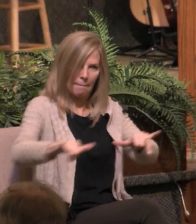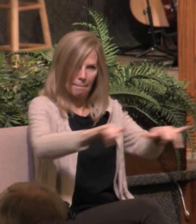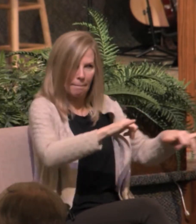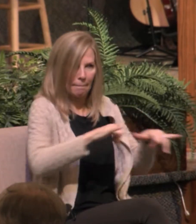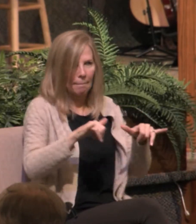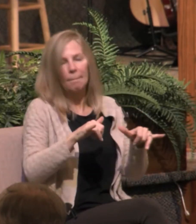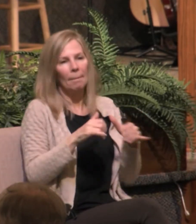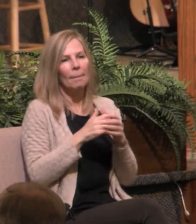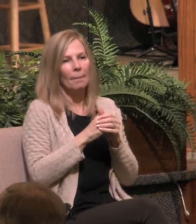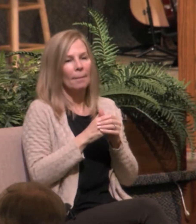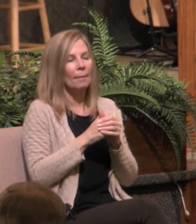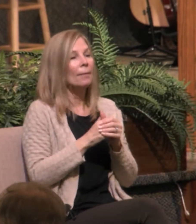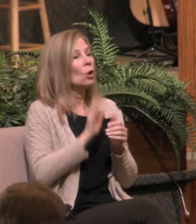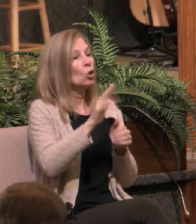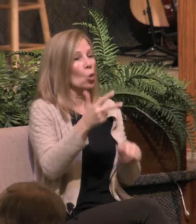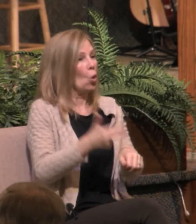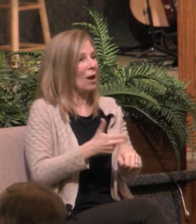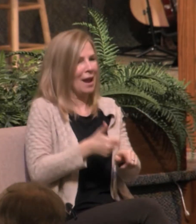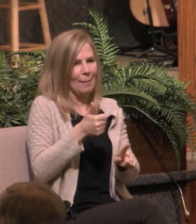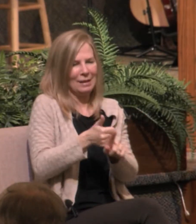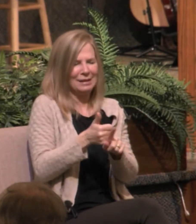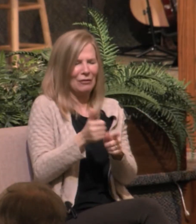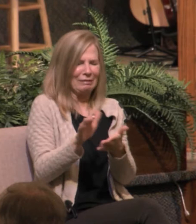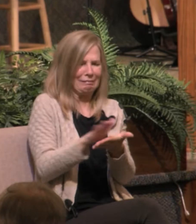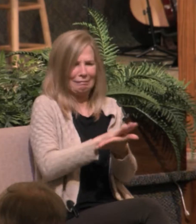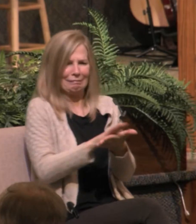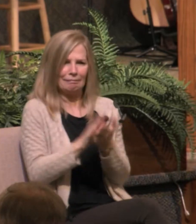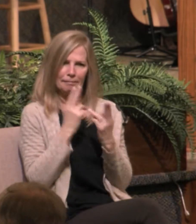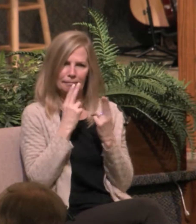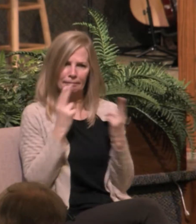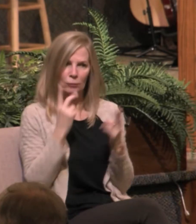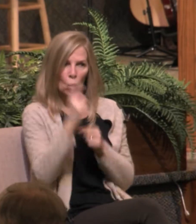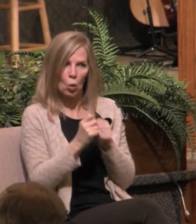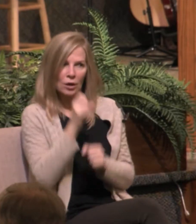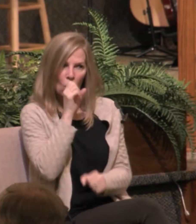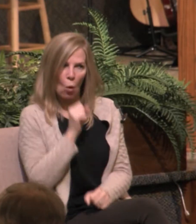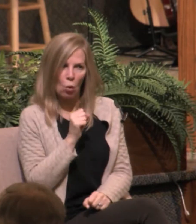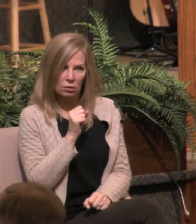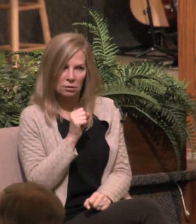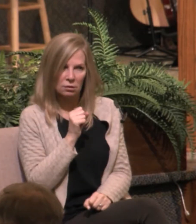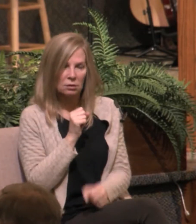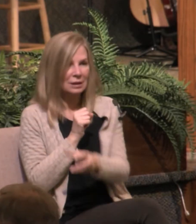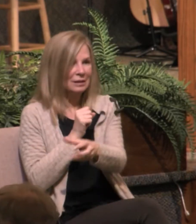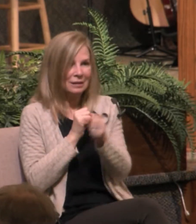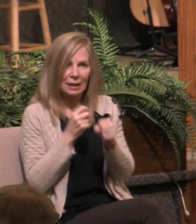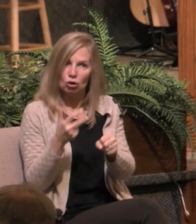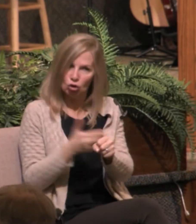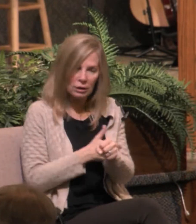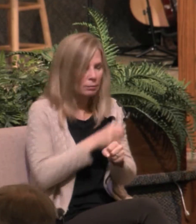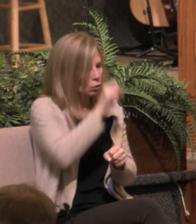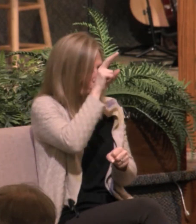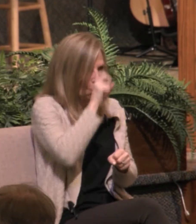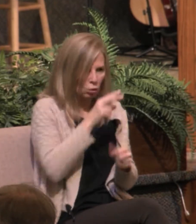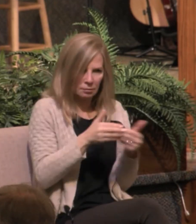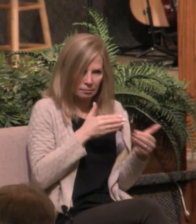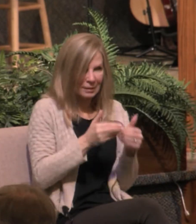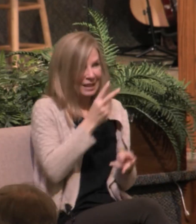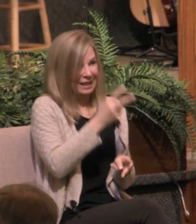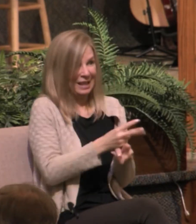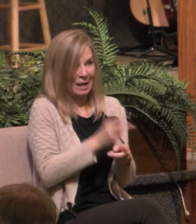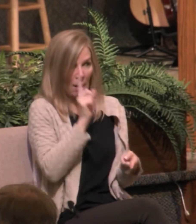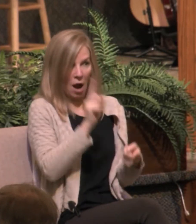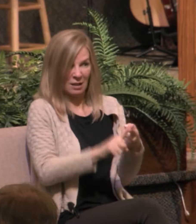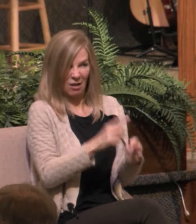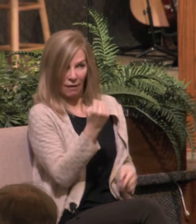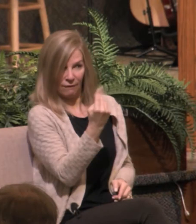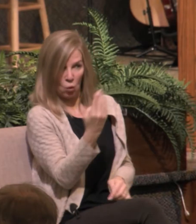6 of Exodus 12. "Your lamb shall be an unblemished male, a year old. You may take it from the sheep or from the goats. You shall keep it until the 14th day of